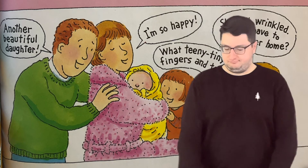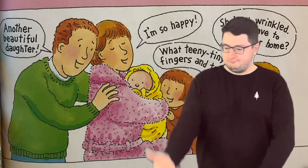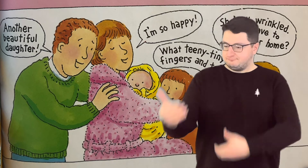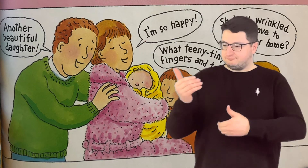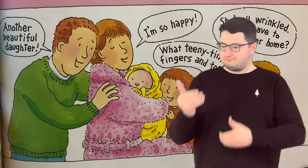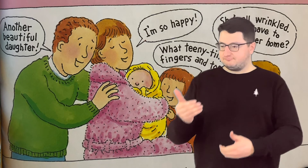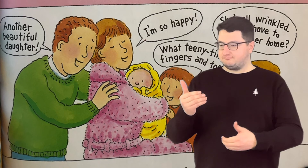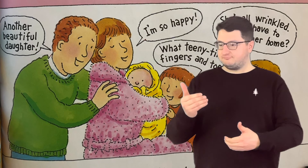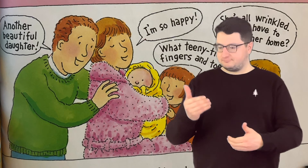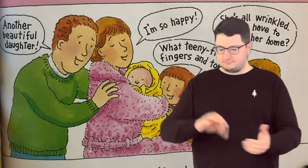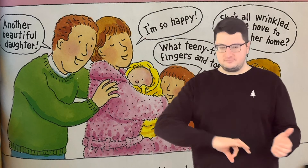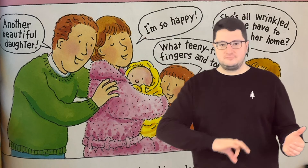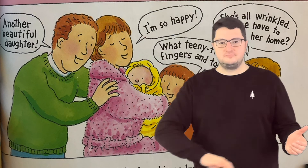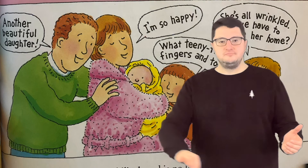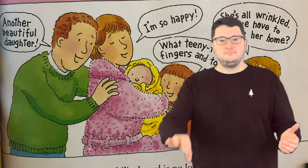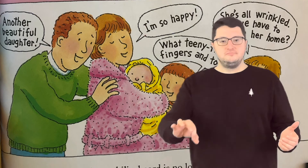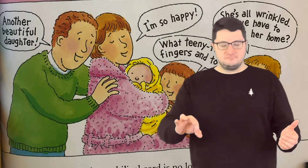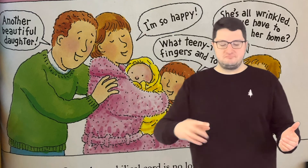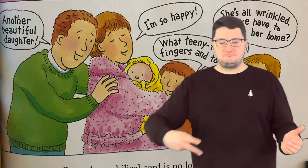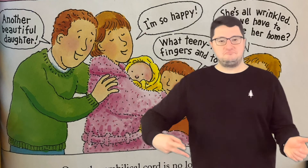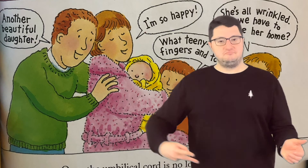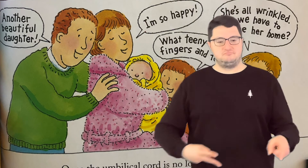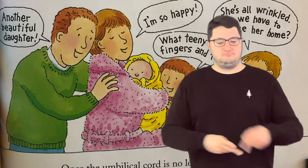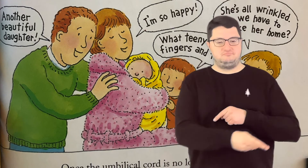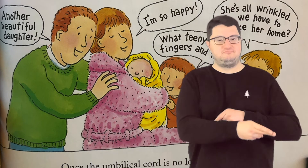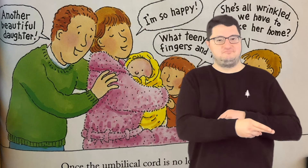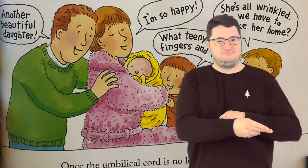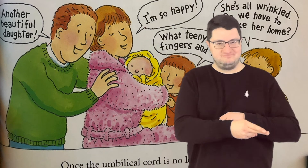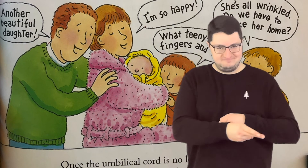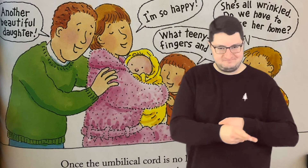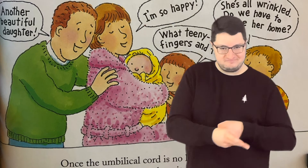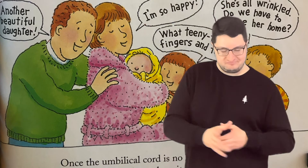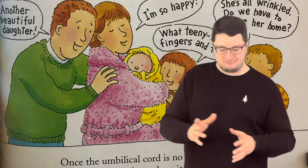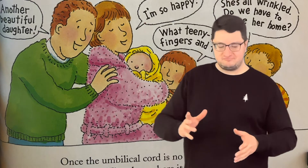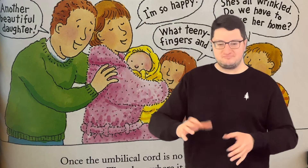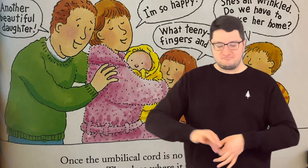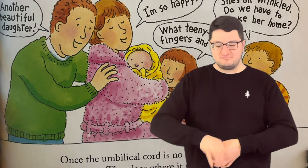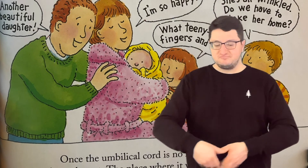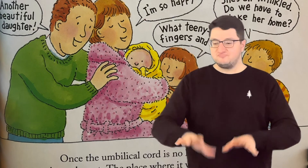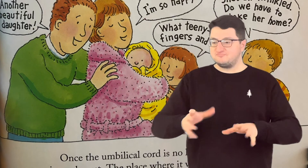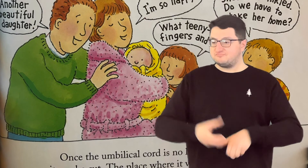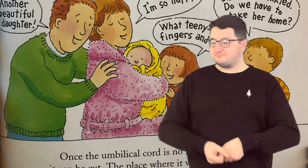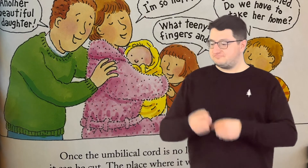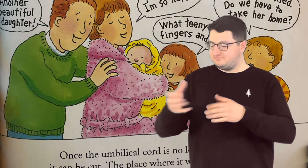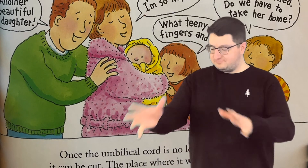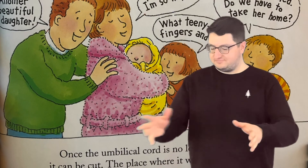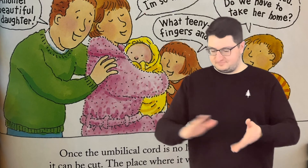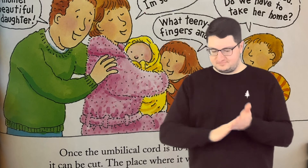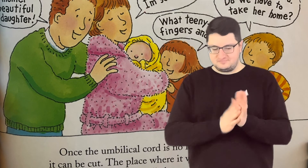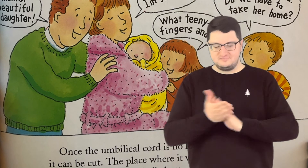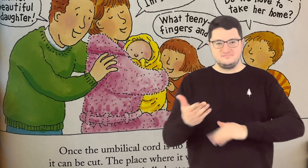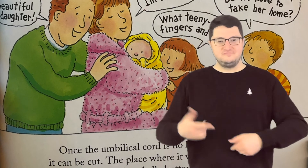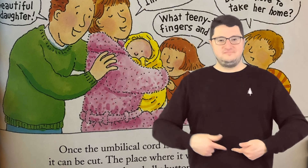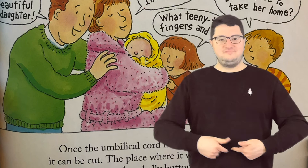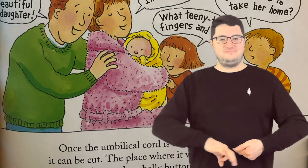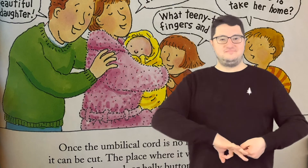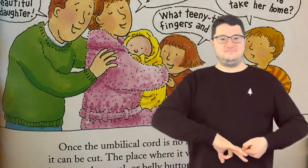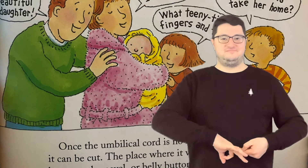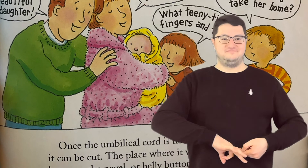Once the umbilical cord is no longer needed, it can be cut. The place where it was attached becomes the navel,